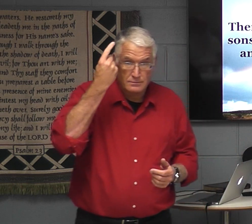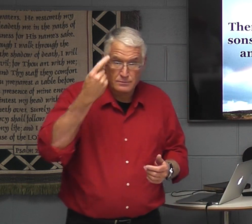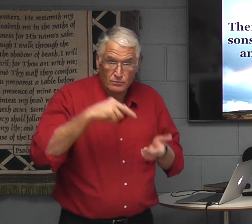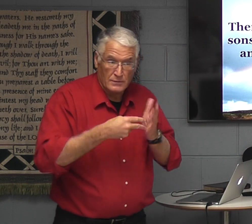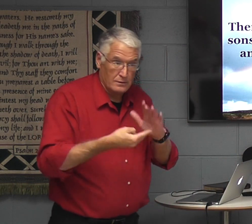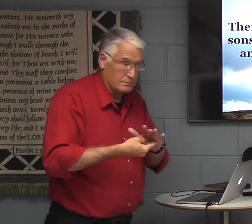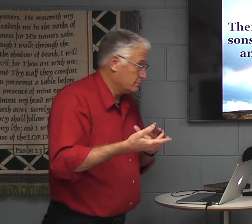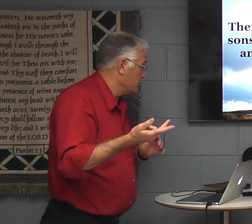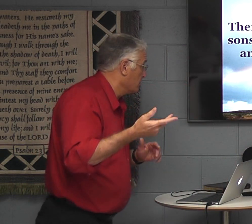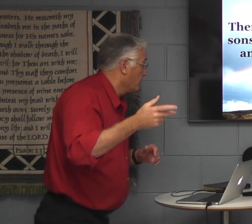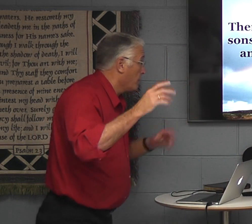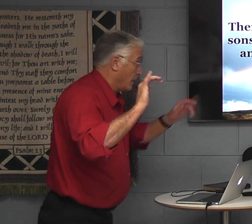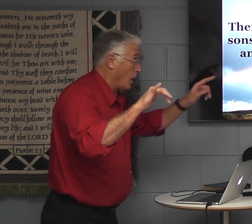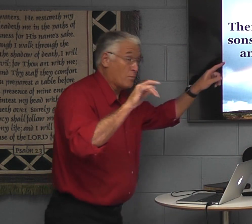means.